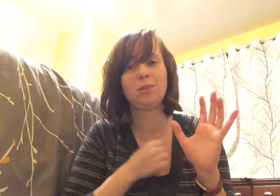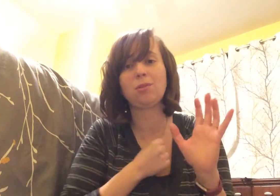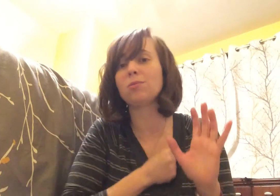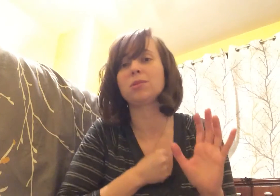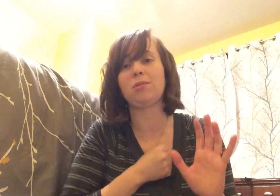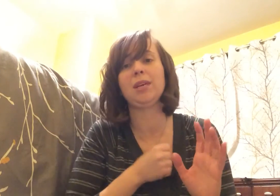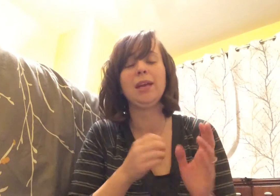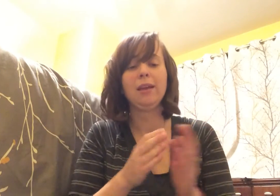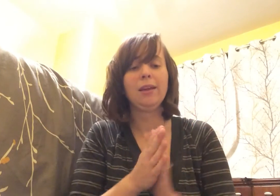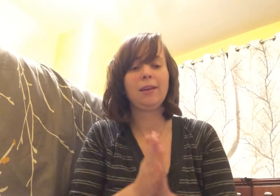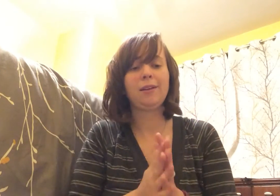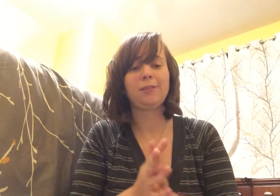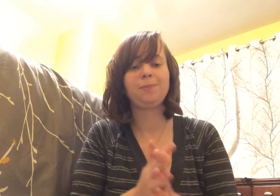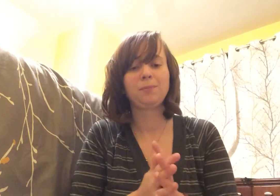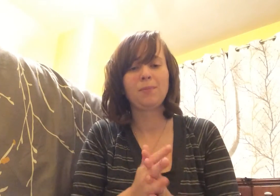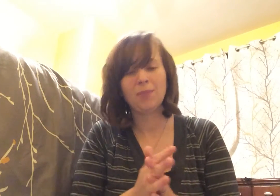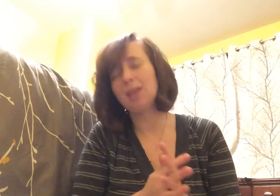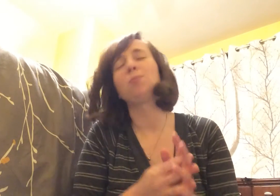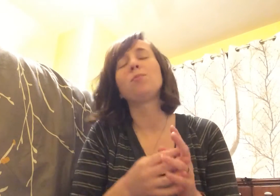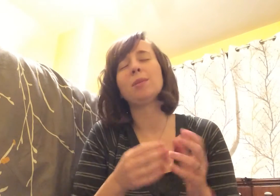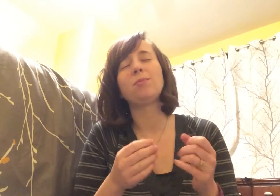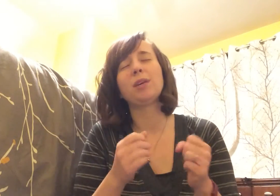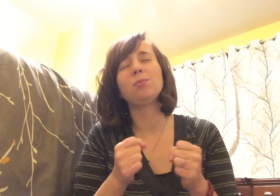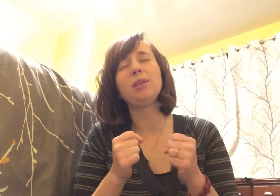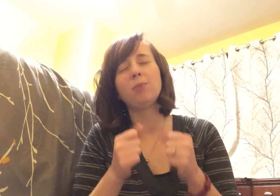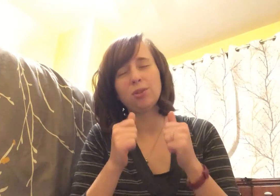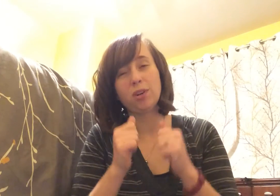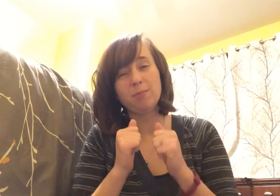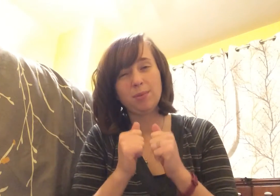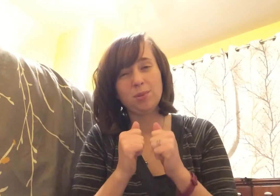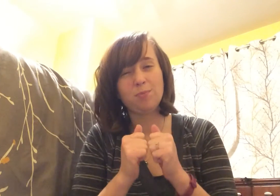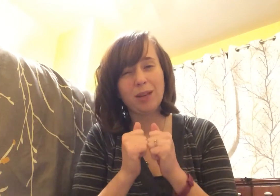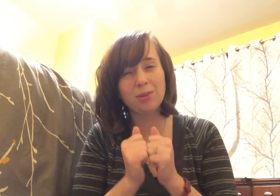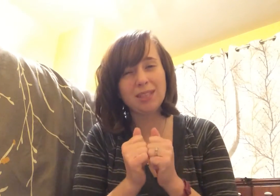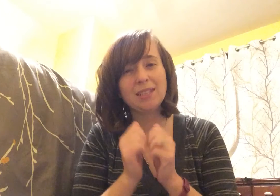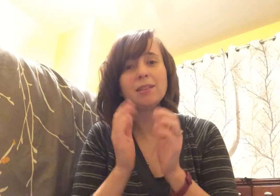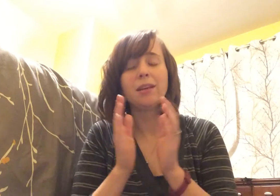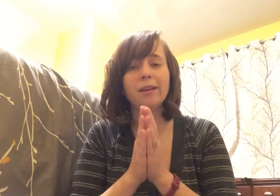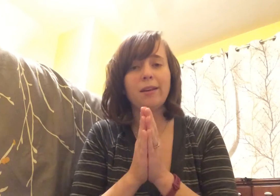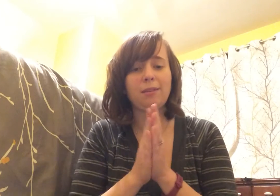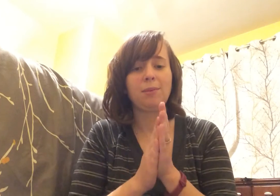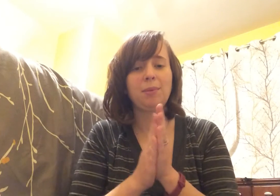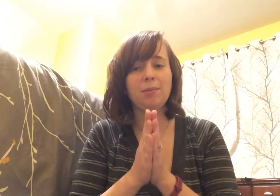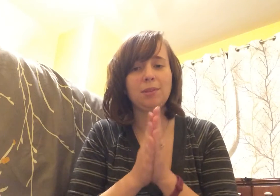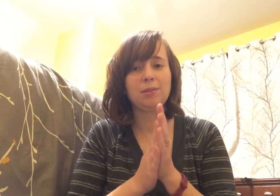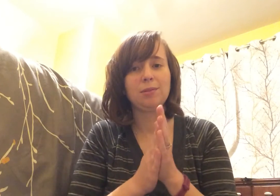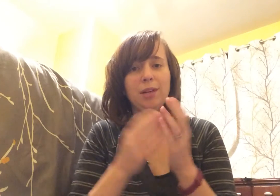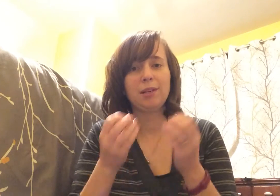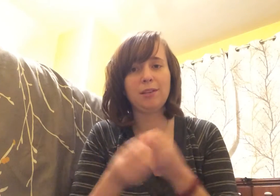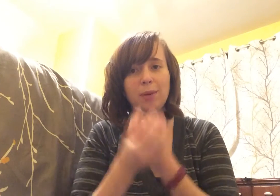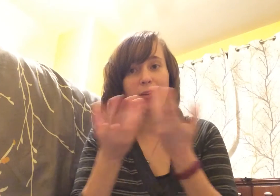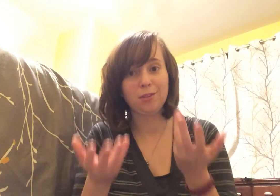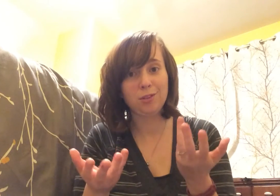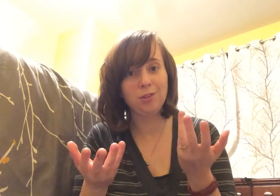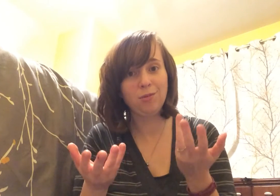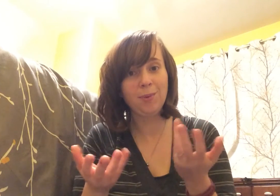so sorry. I really want to try to be able to do better at this, and be able to kind of give my knowledge to you about